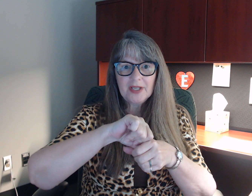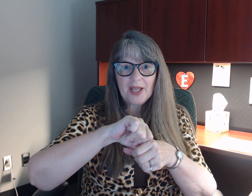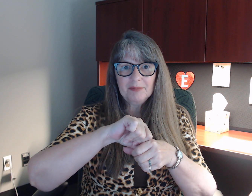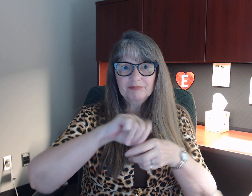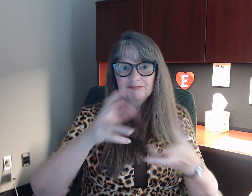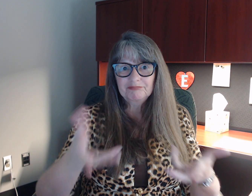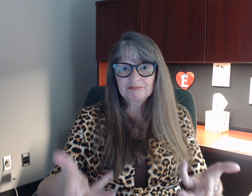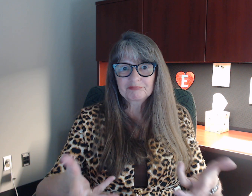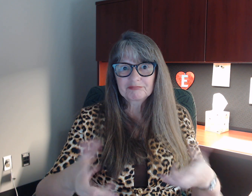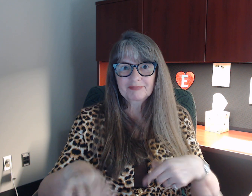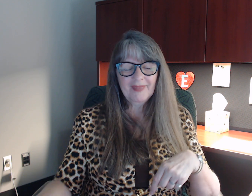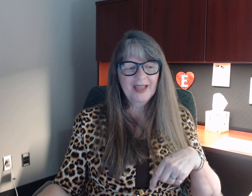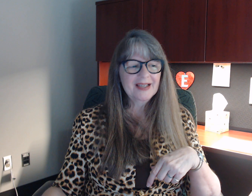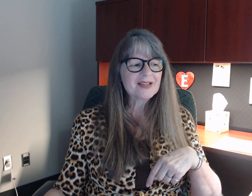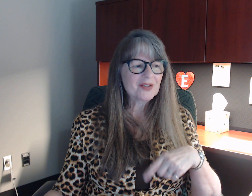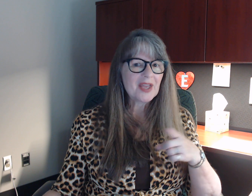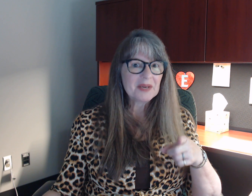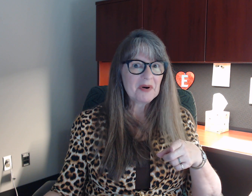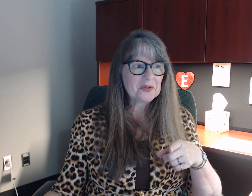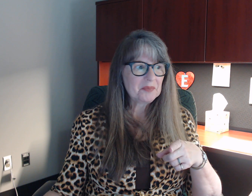up. So that can bother people.